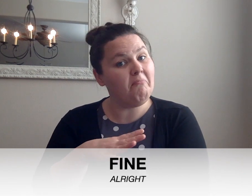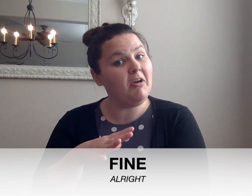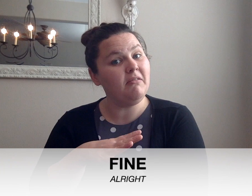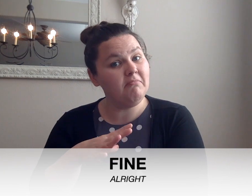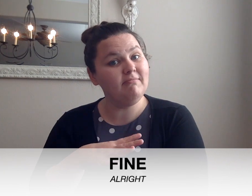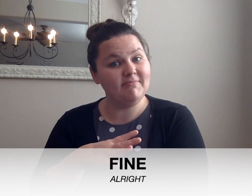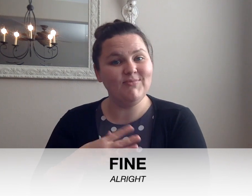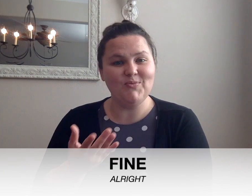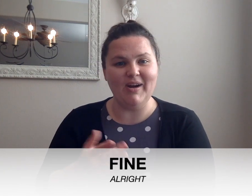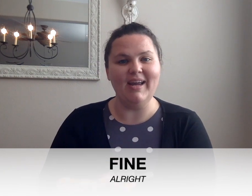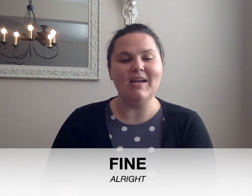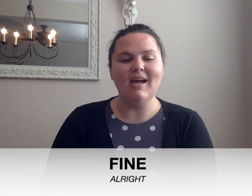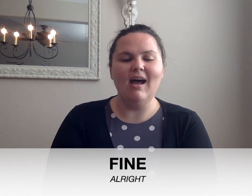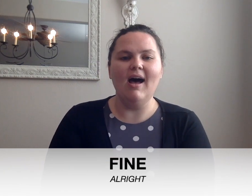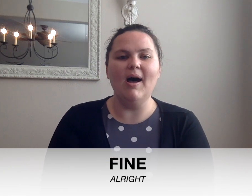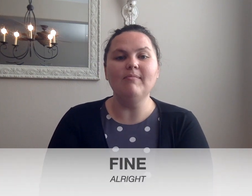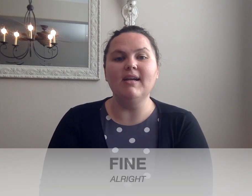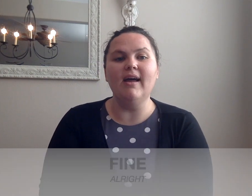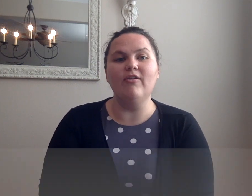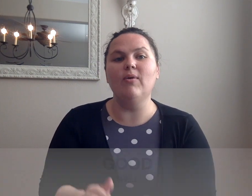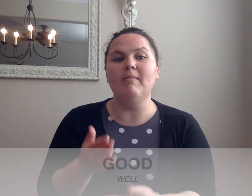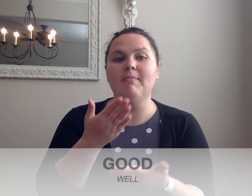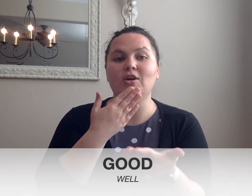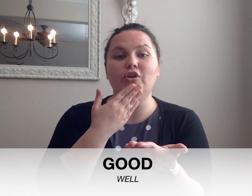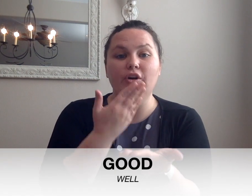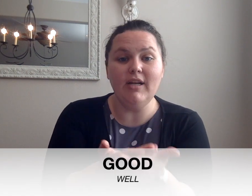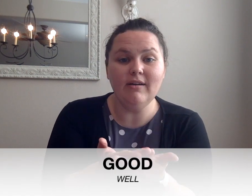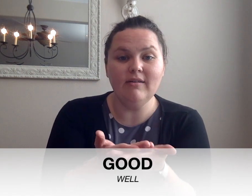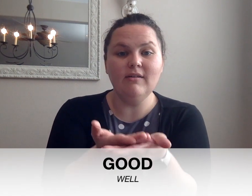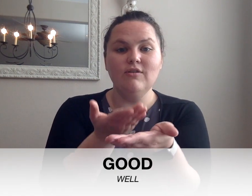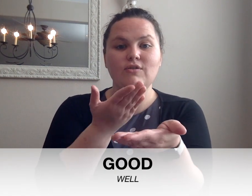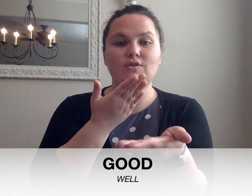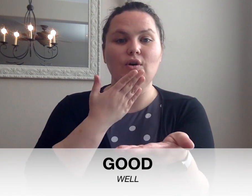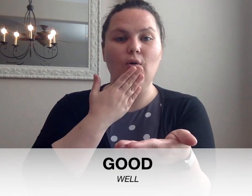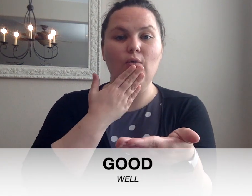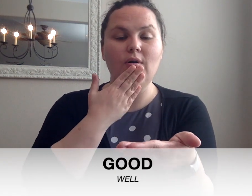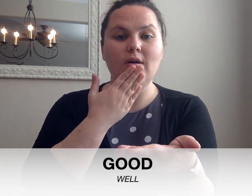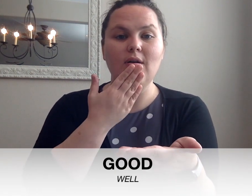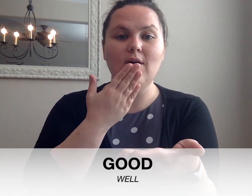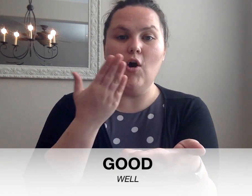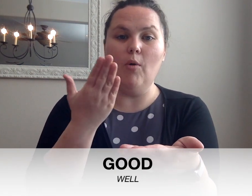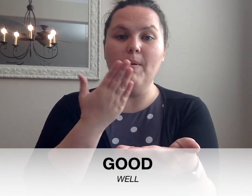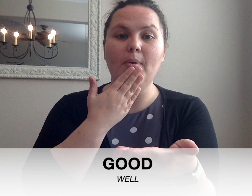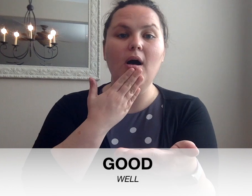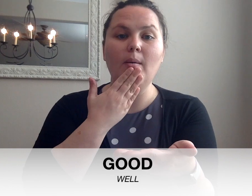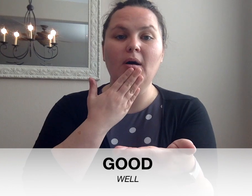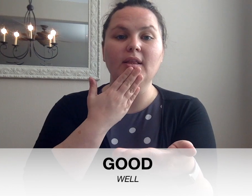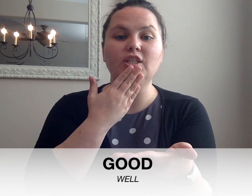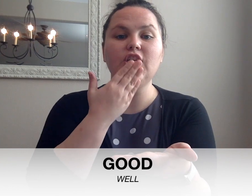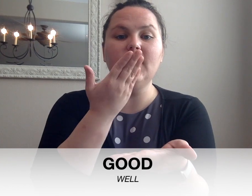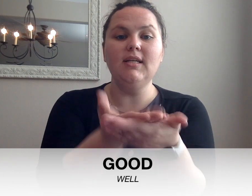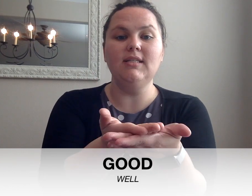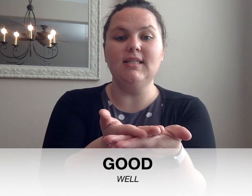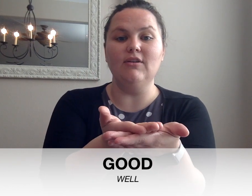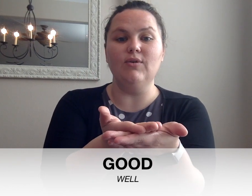fine, right? Another one might be good. So open palm on the chin, down to a